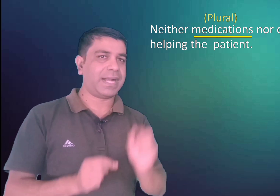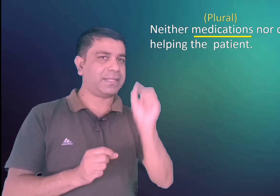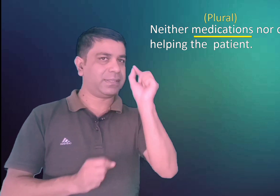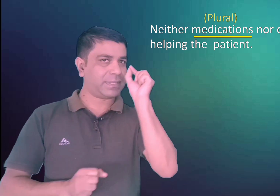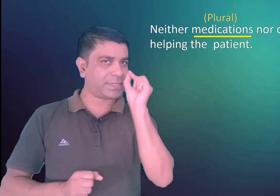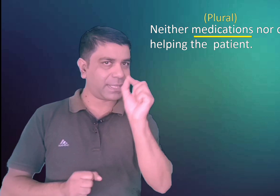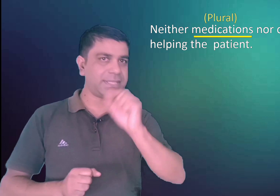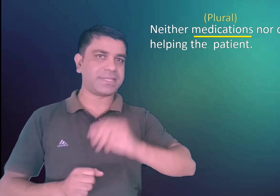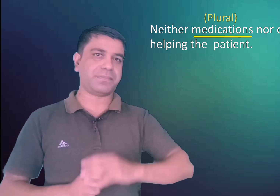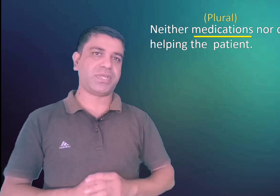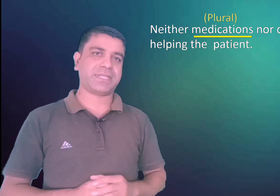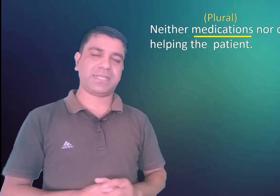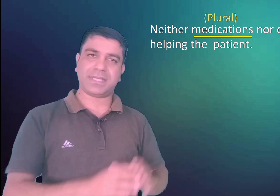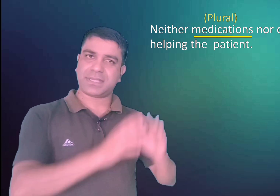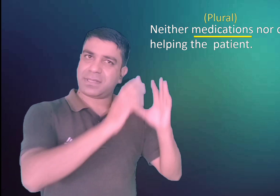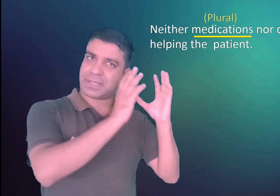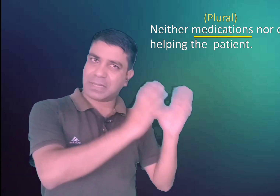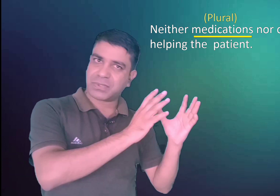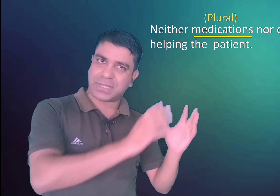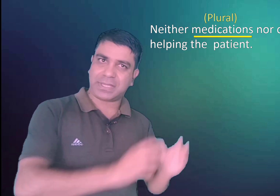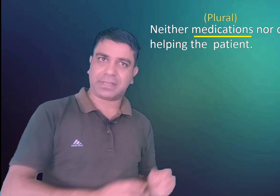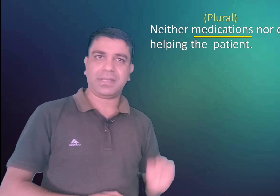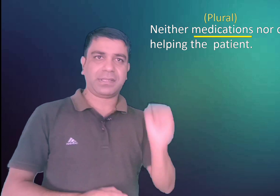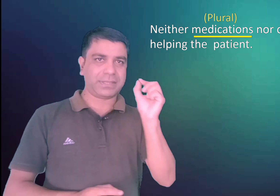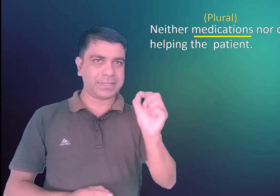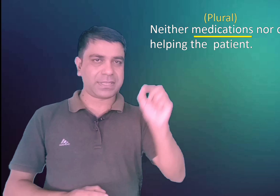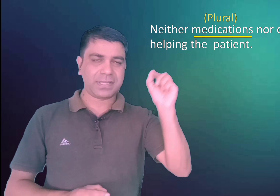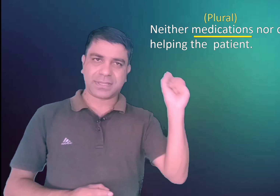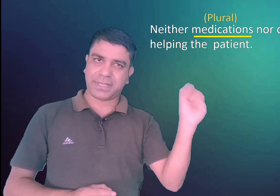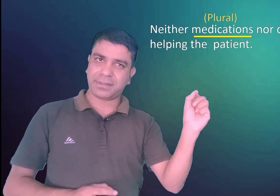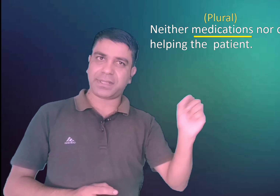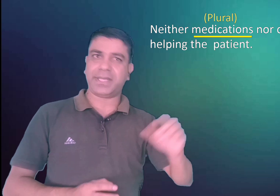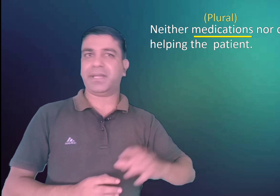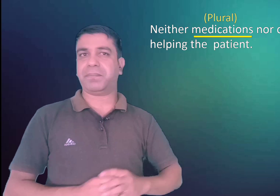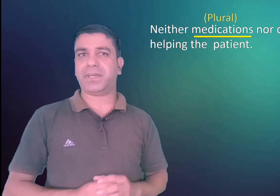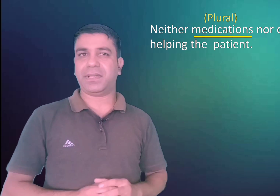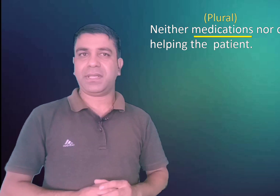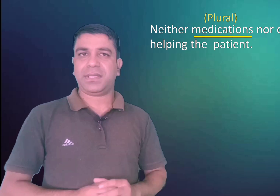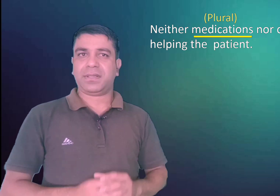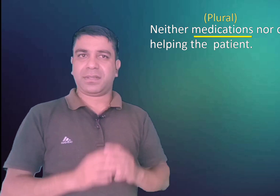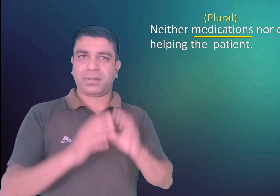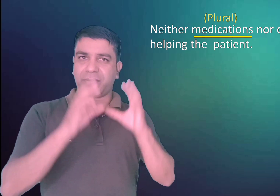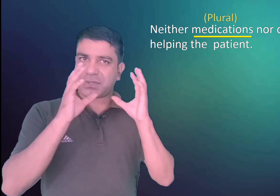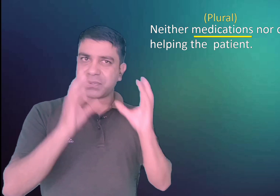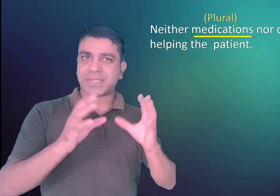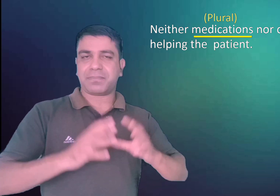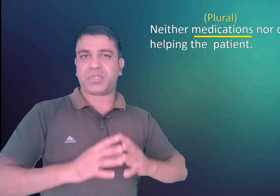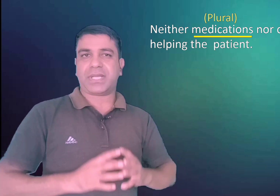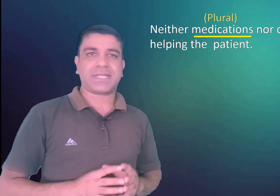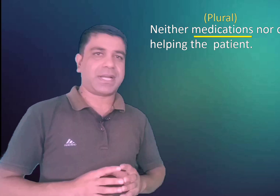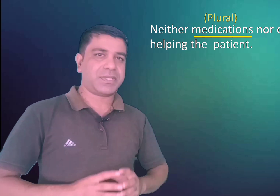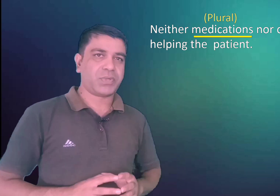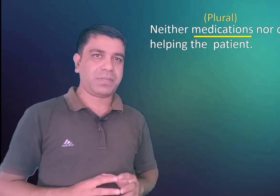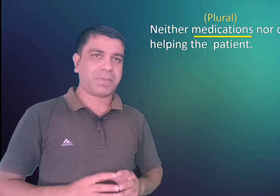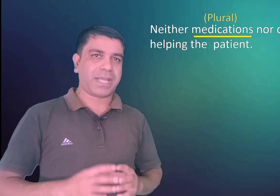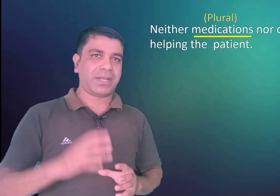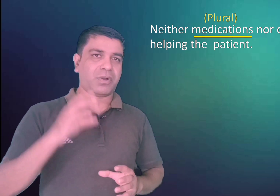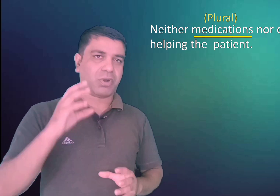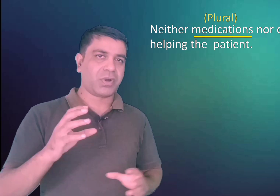and the second subject is counseling, it is singular in number. When two subjects are joined by